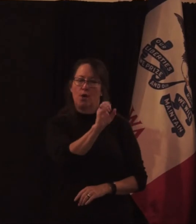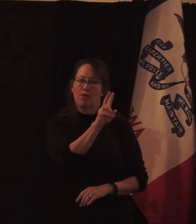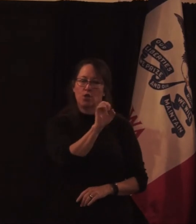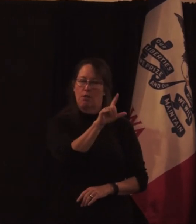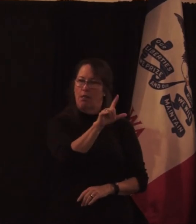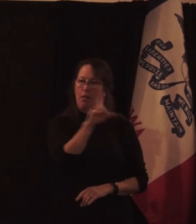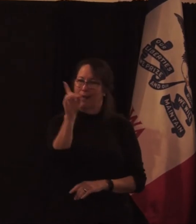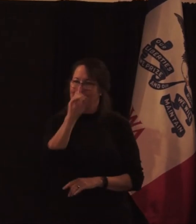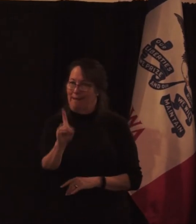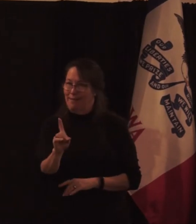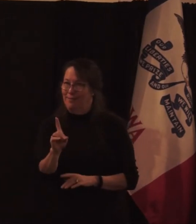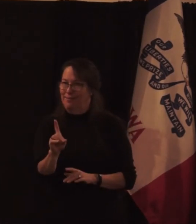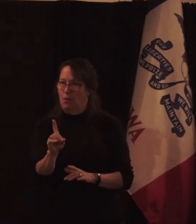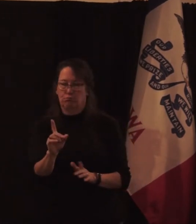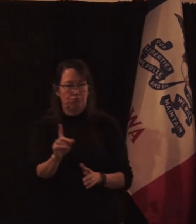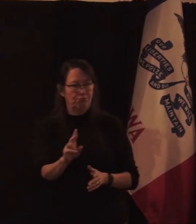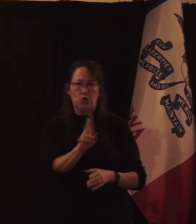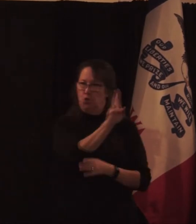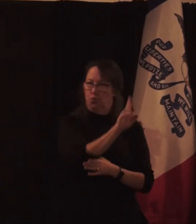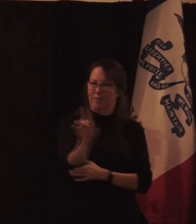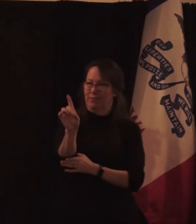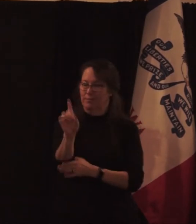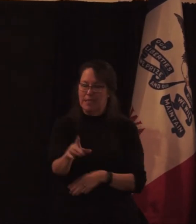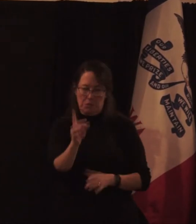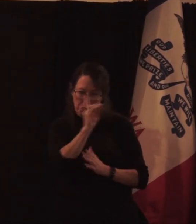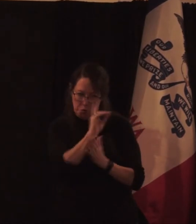for every, you know, a lot of times I've